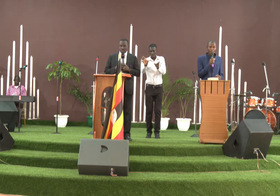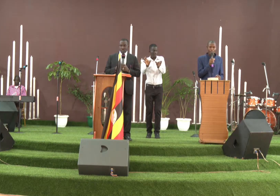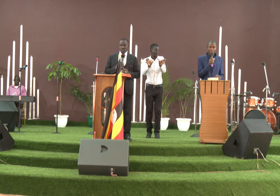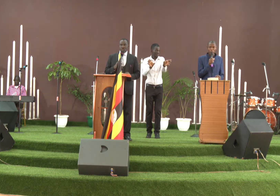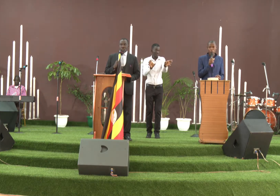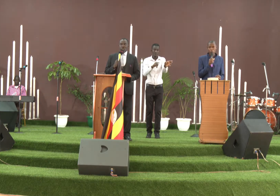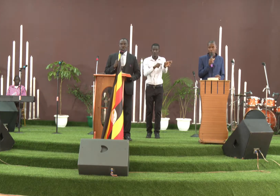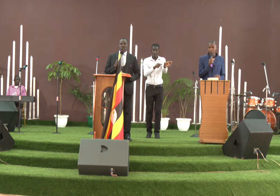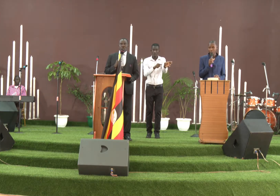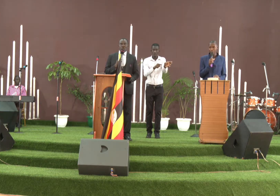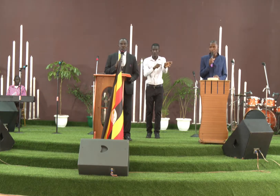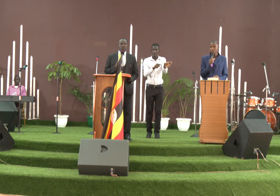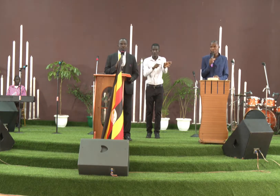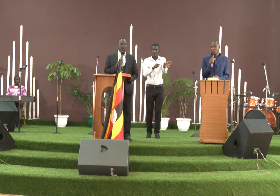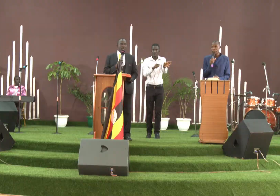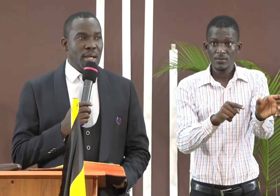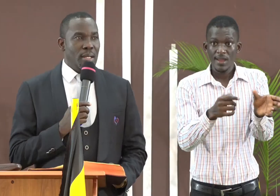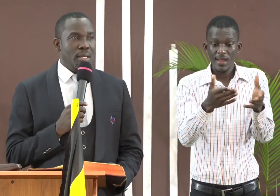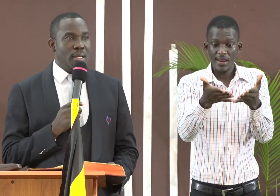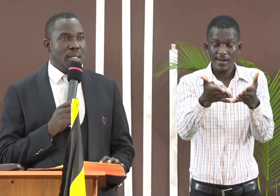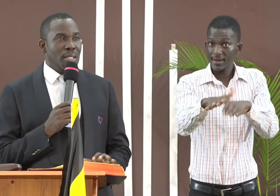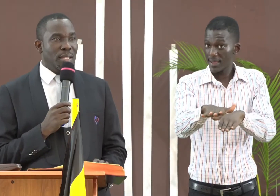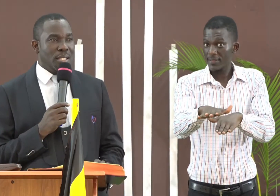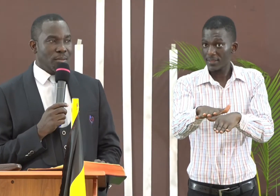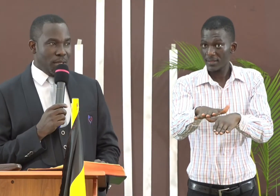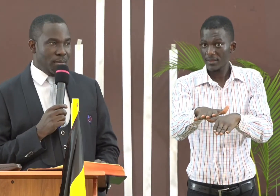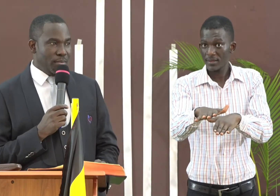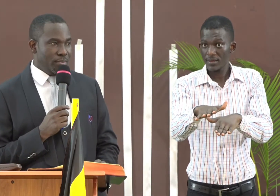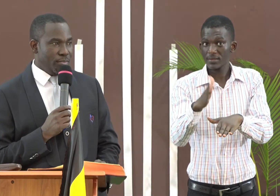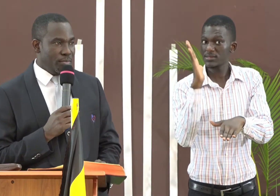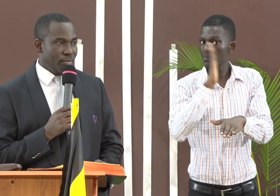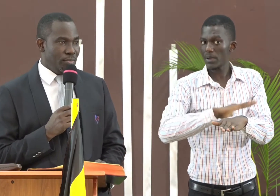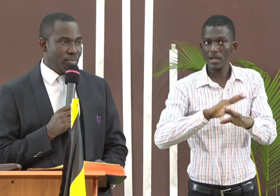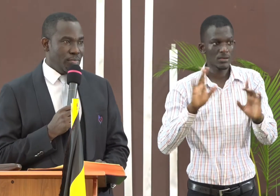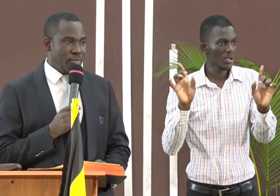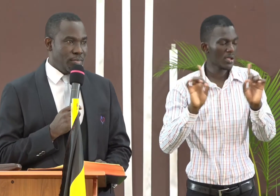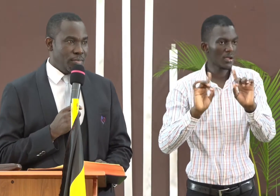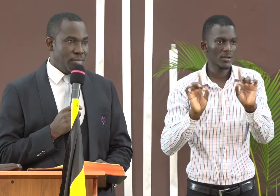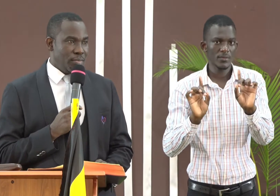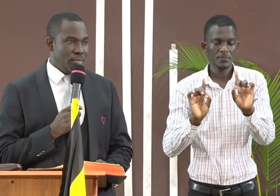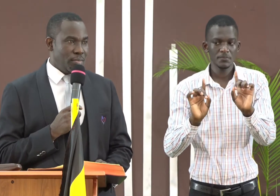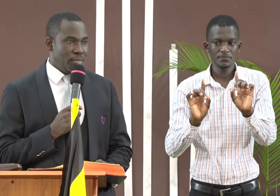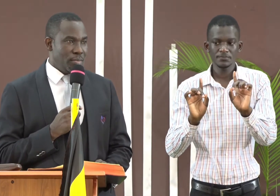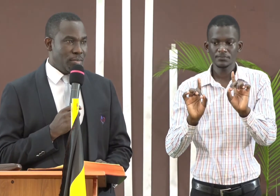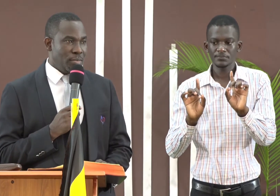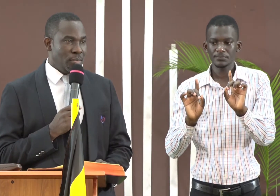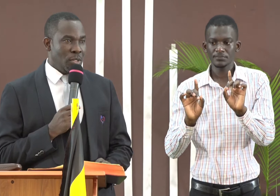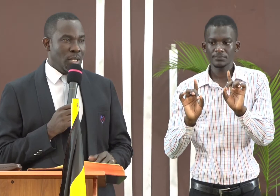we've divided it into two ways. Okufa si kibi. Dying is not